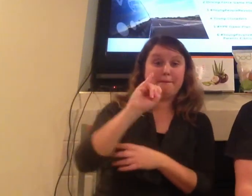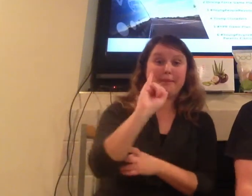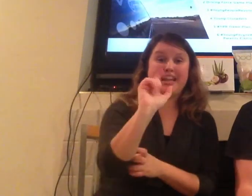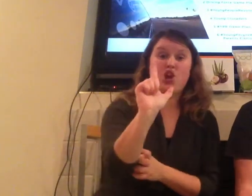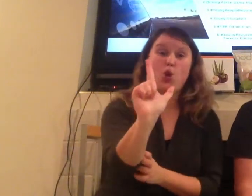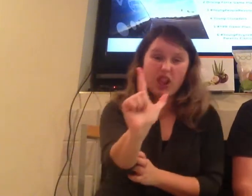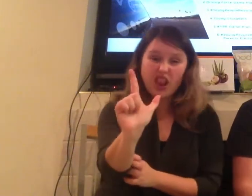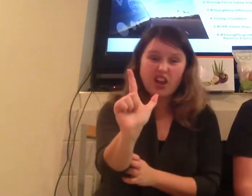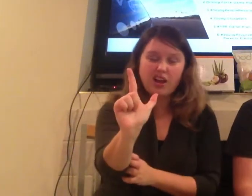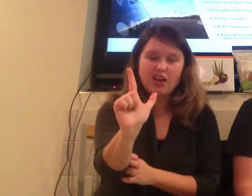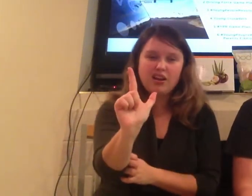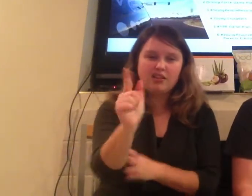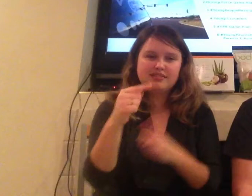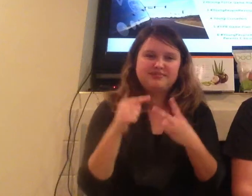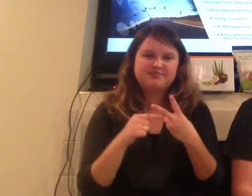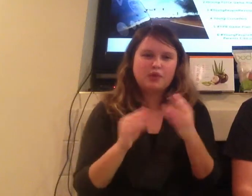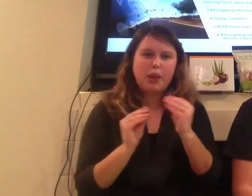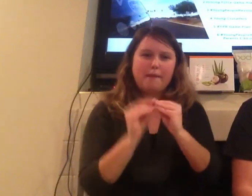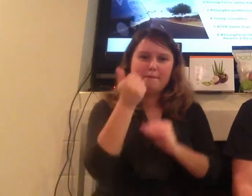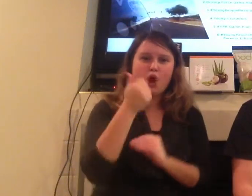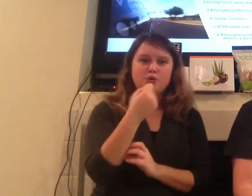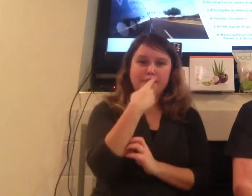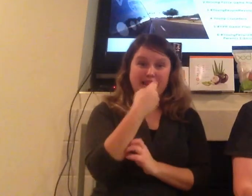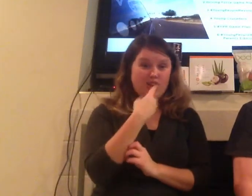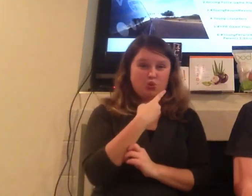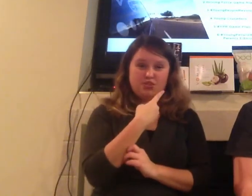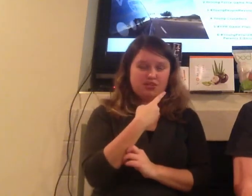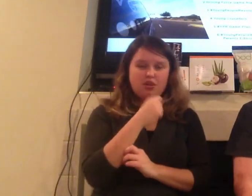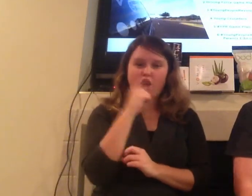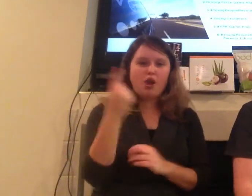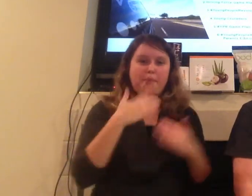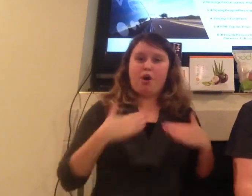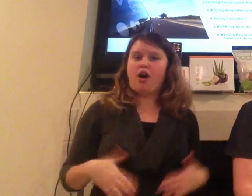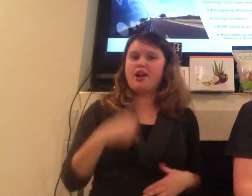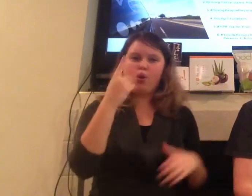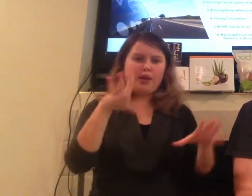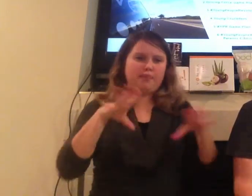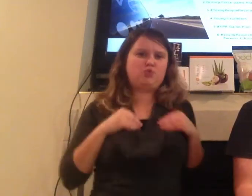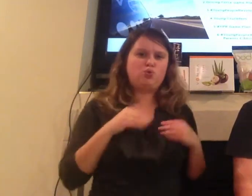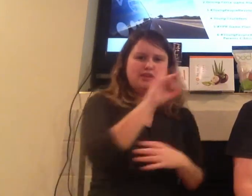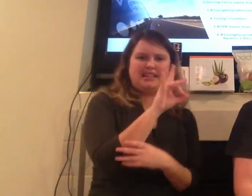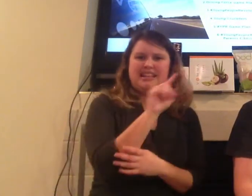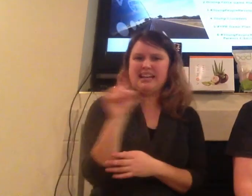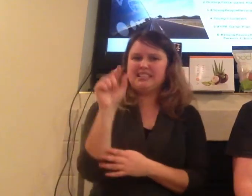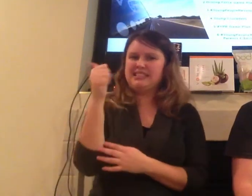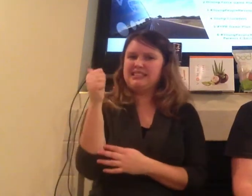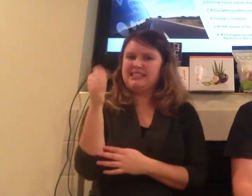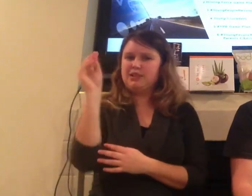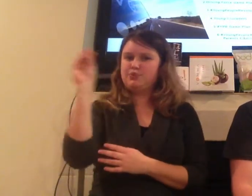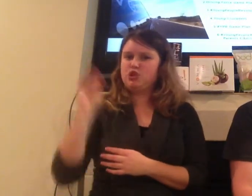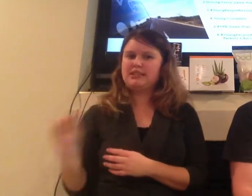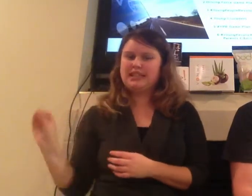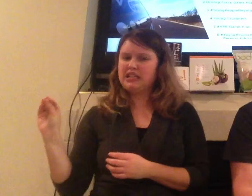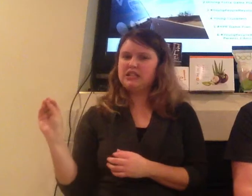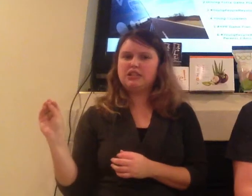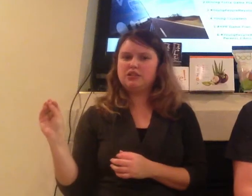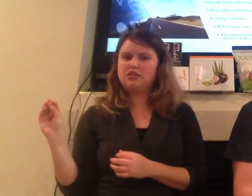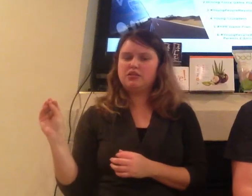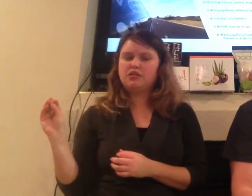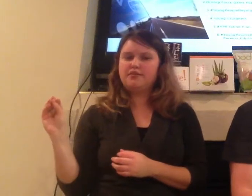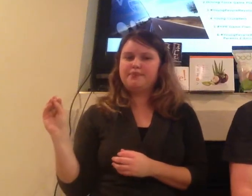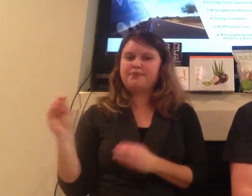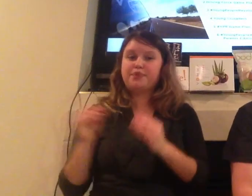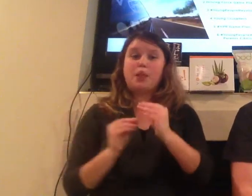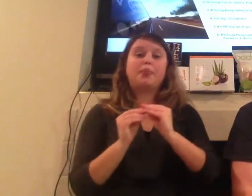tablet. Most pills or tablets don't absorb but about 8 to 10%. Some of the highest absorption rates